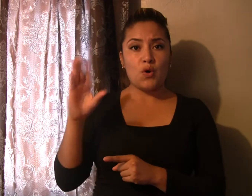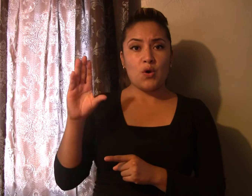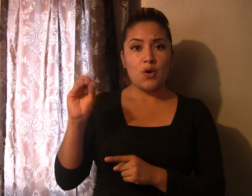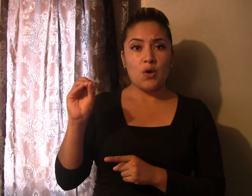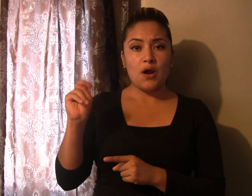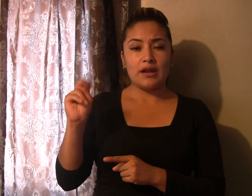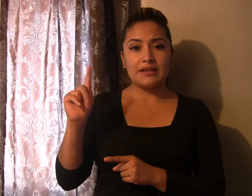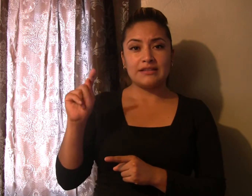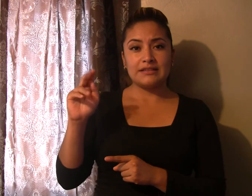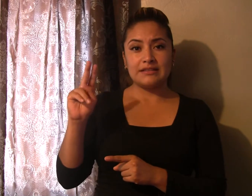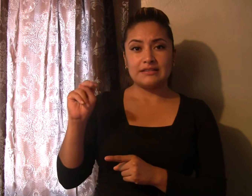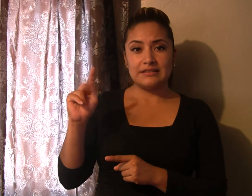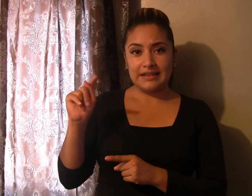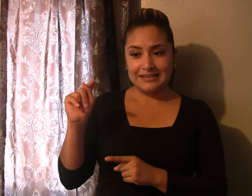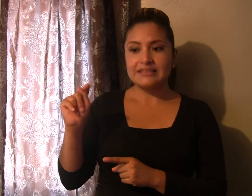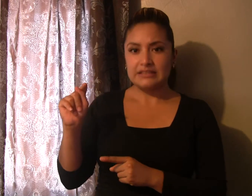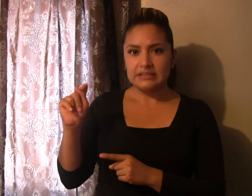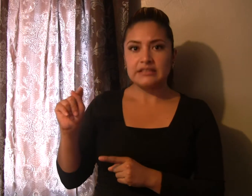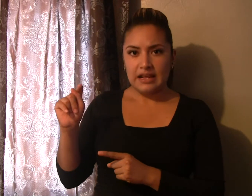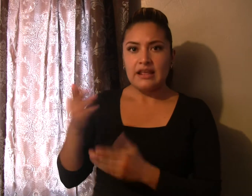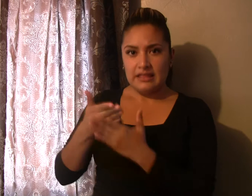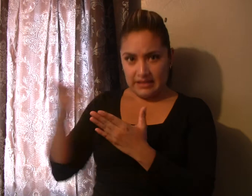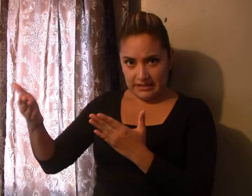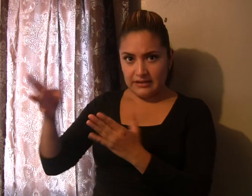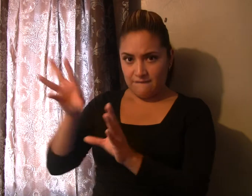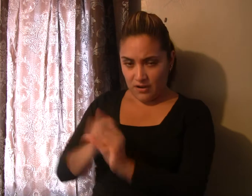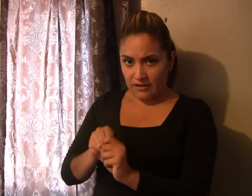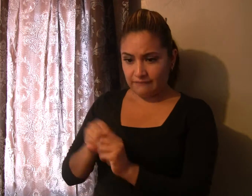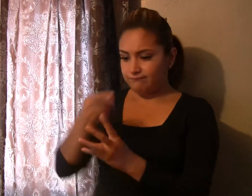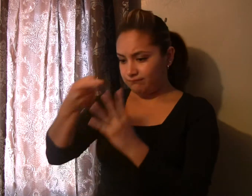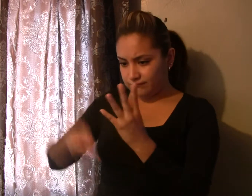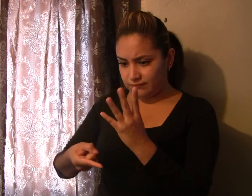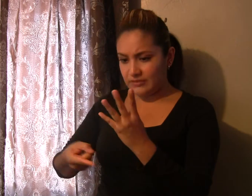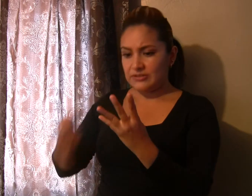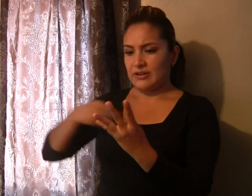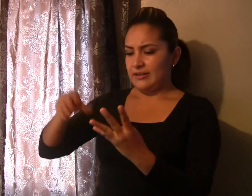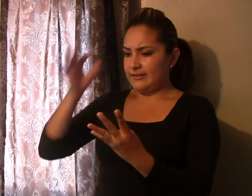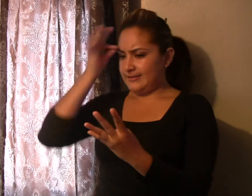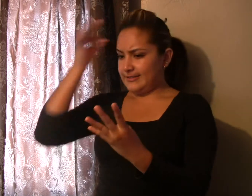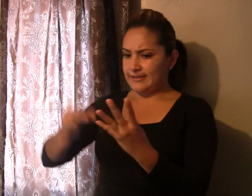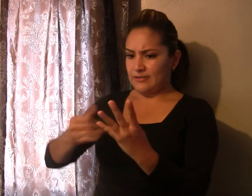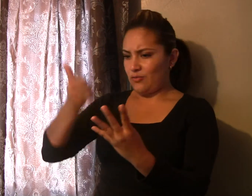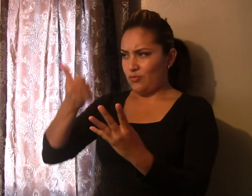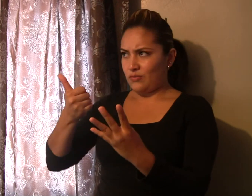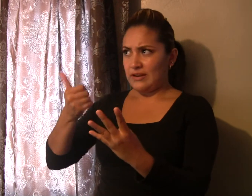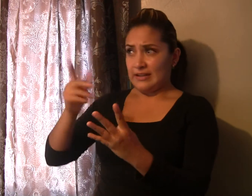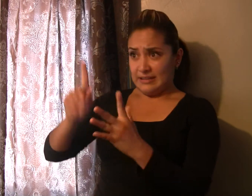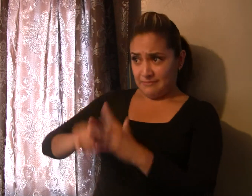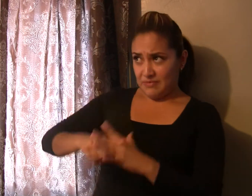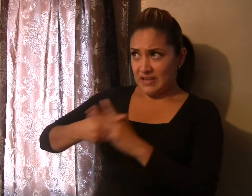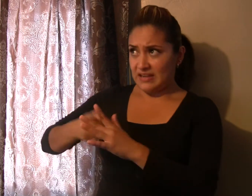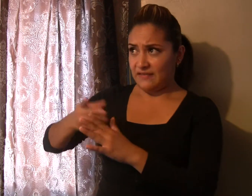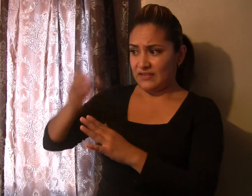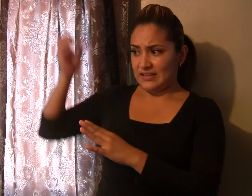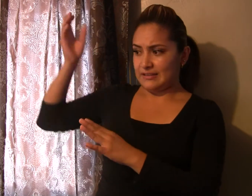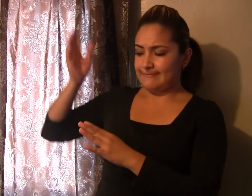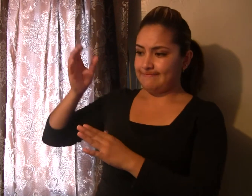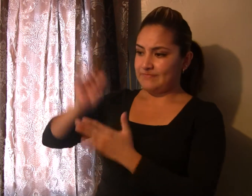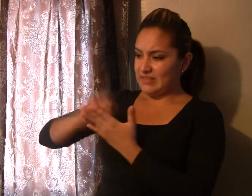by random, really. I just decide which ones I'm going to do at the beginning of that semester. And in the past I've